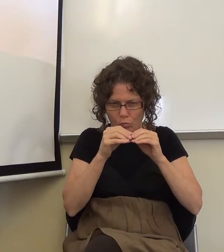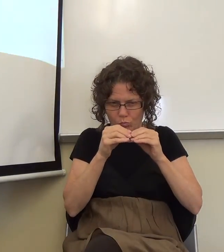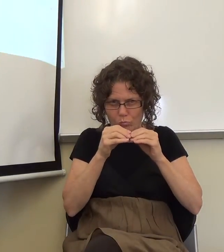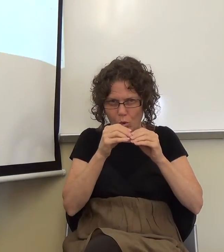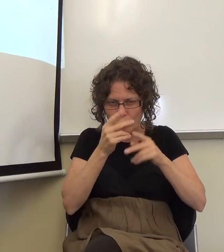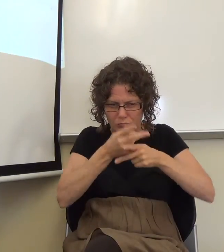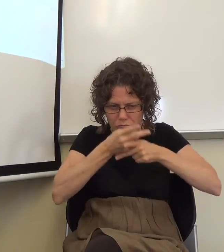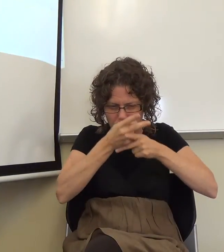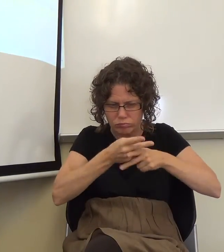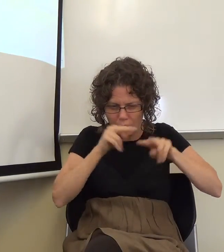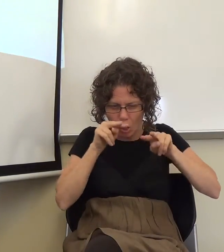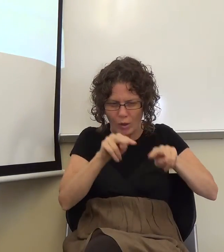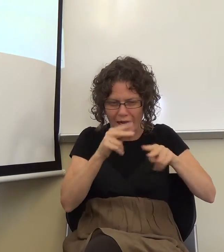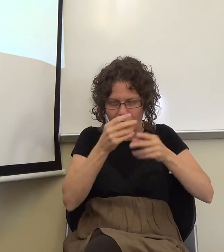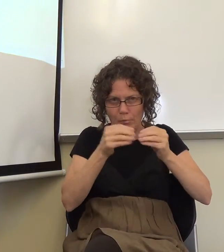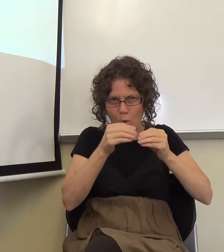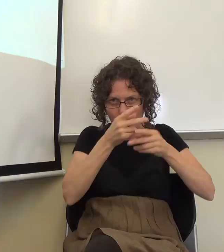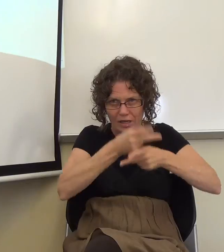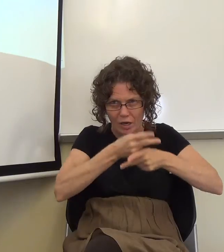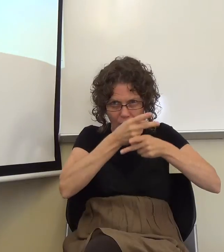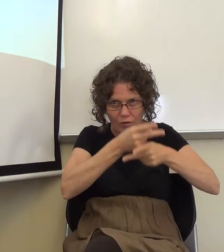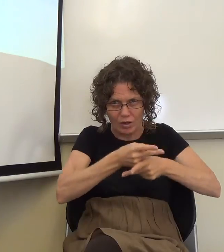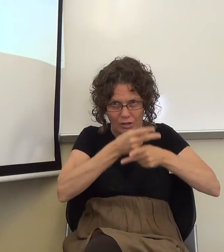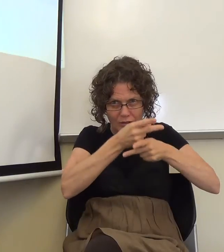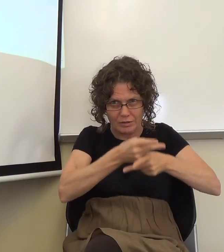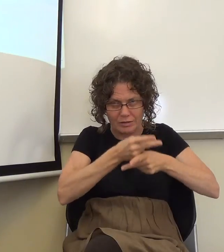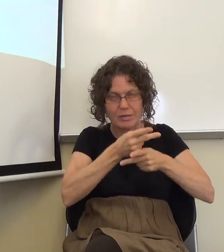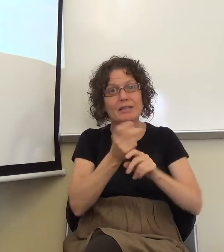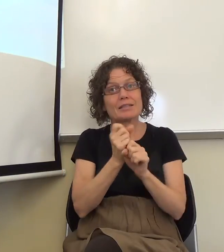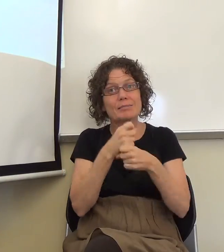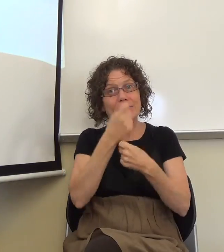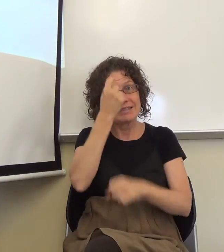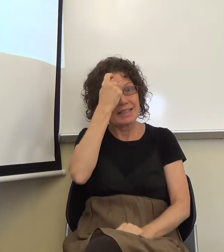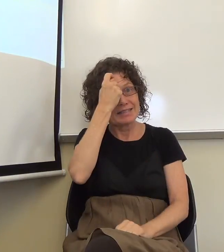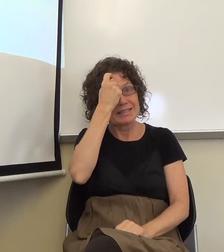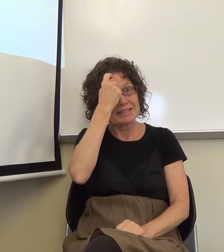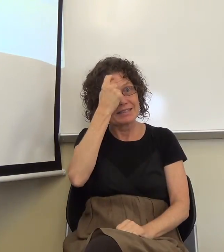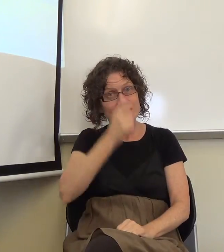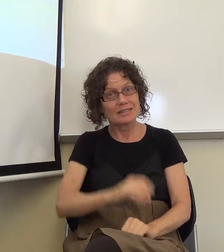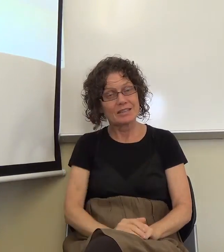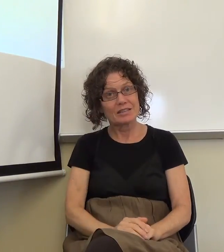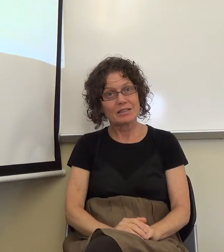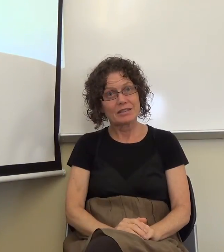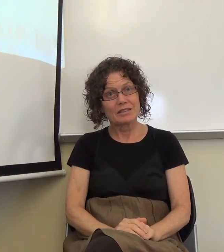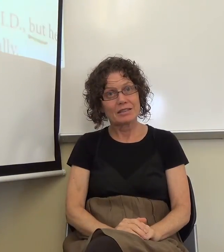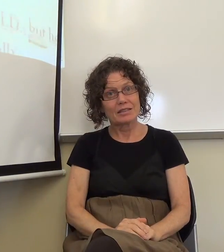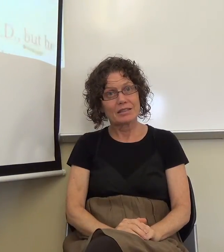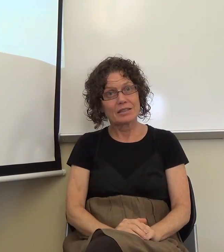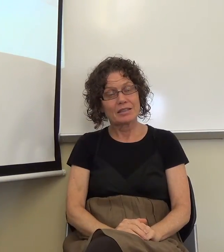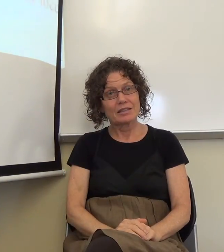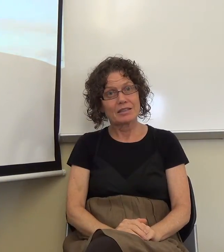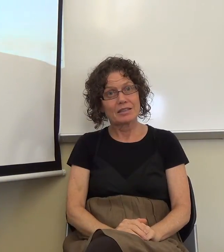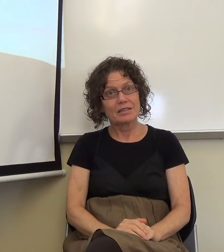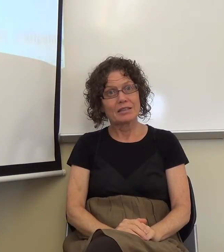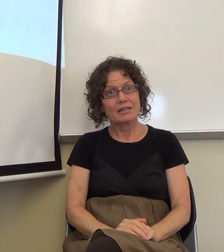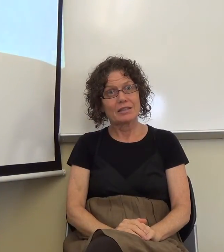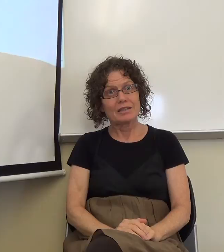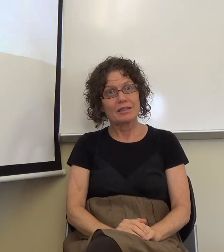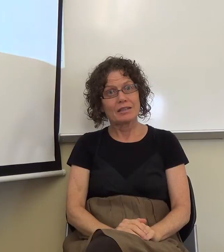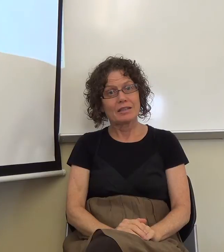carefully. Look, okay? Does that make sense? What we're doing, okay. Now, this is not, it's not